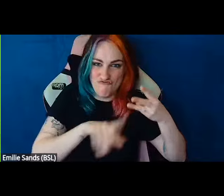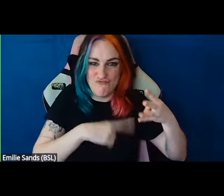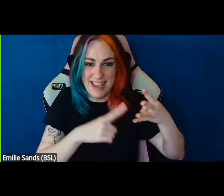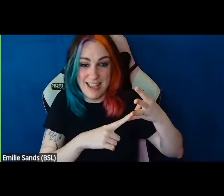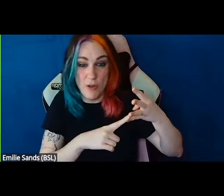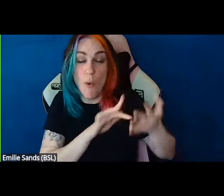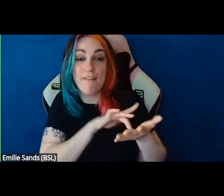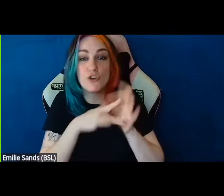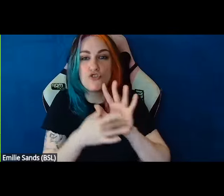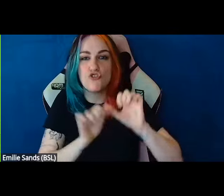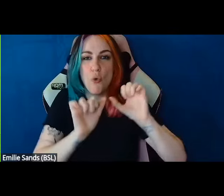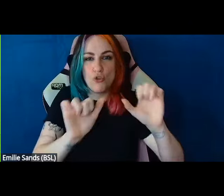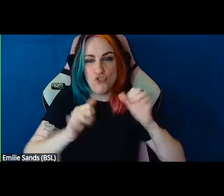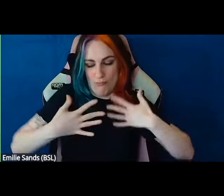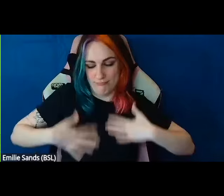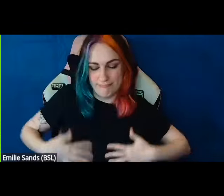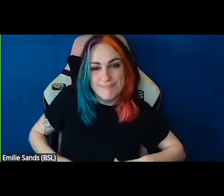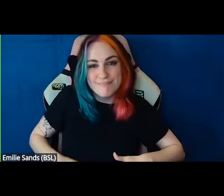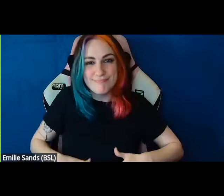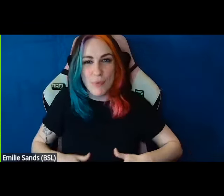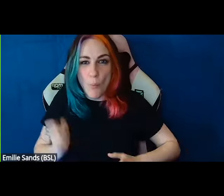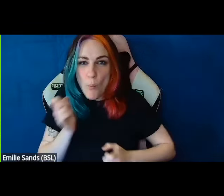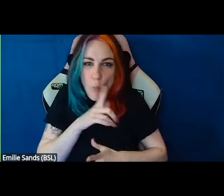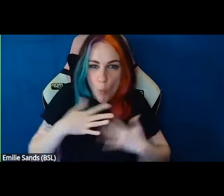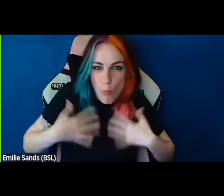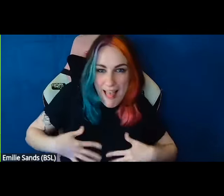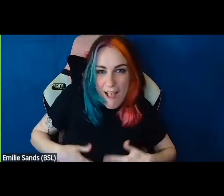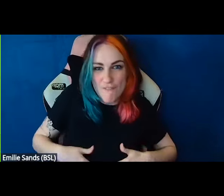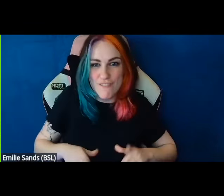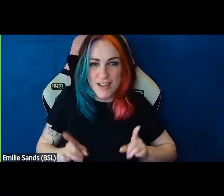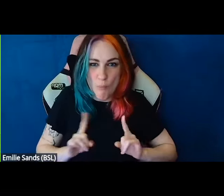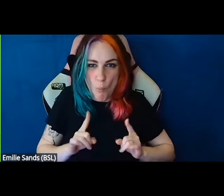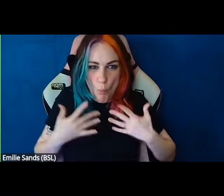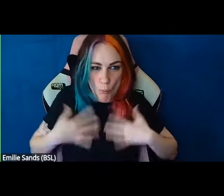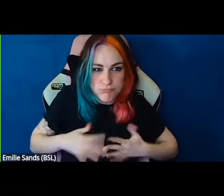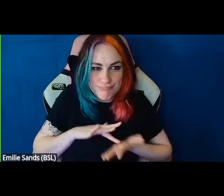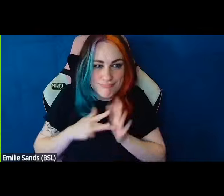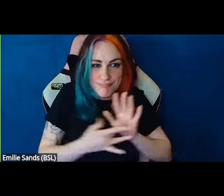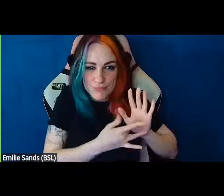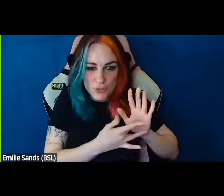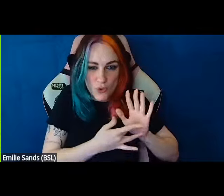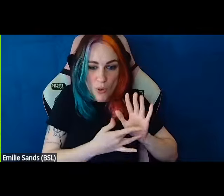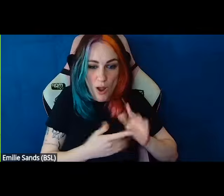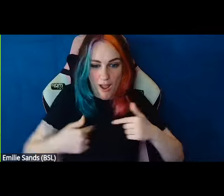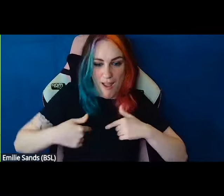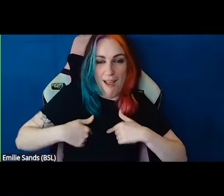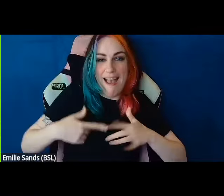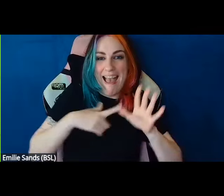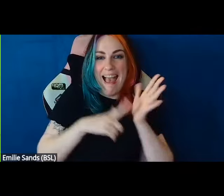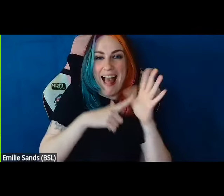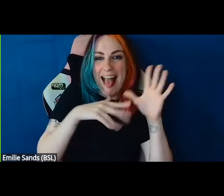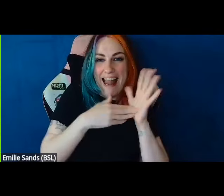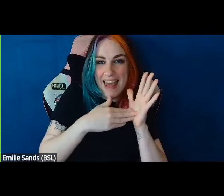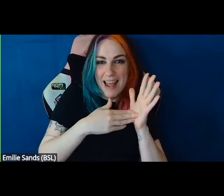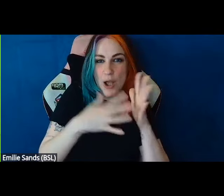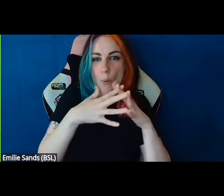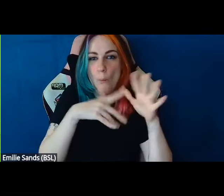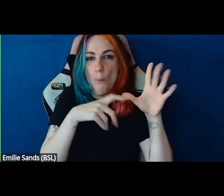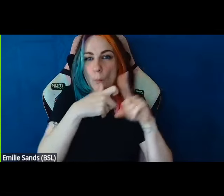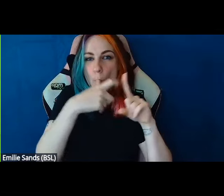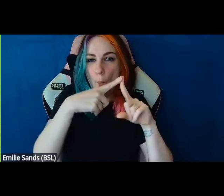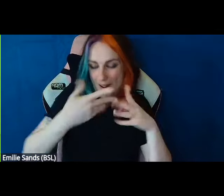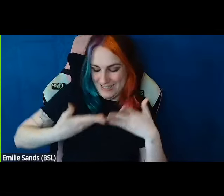your threads, show us the cool outfits you're wearing. I, no surprise here, am wearing an Alan Wake t-shirt. But